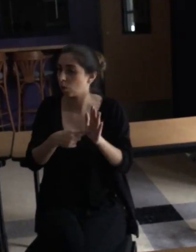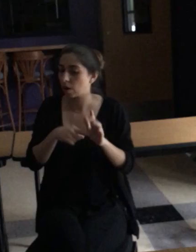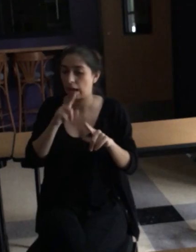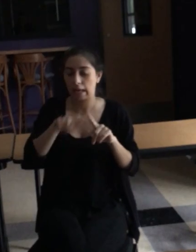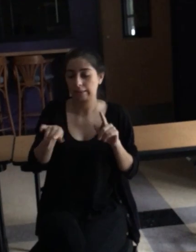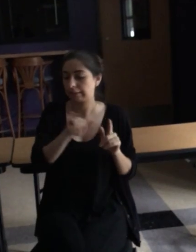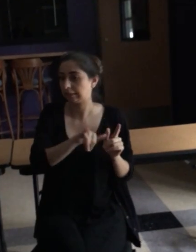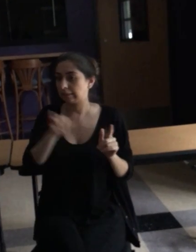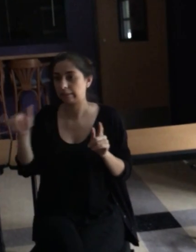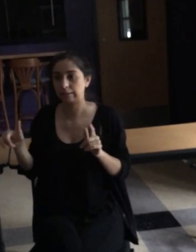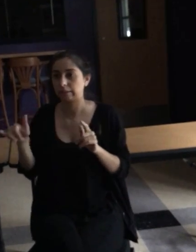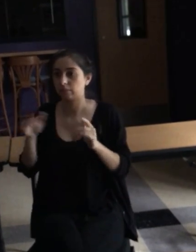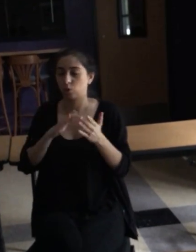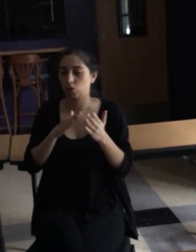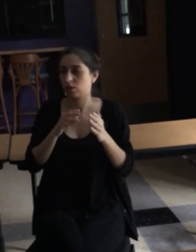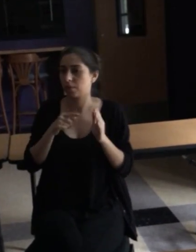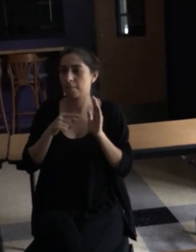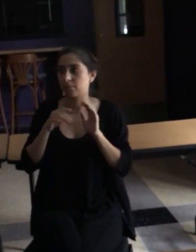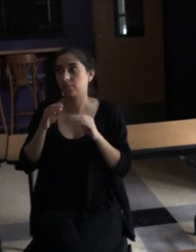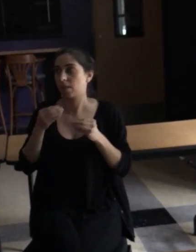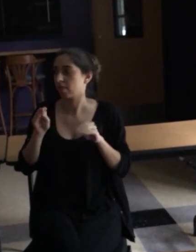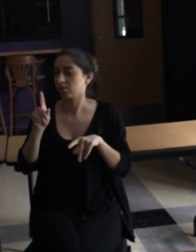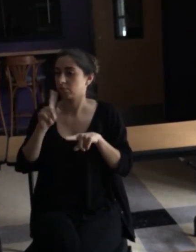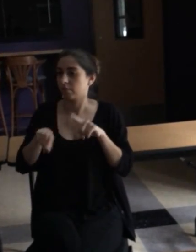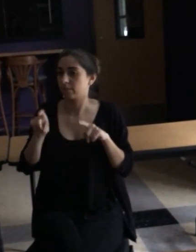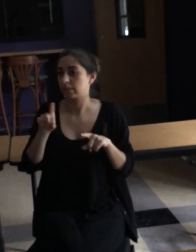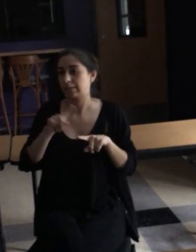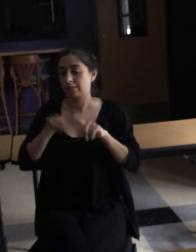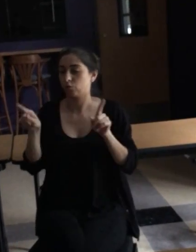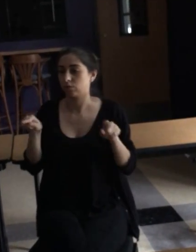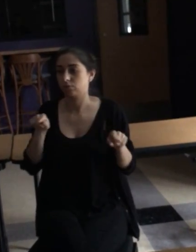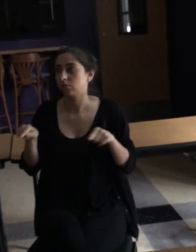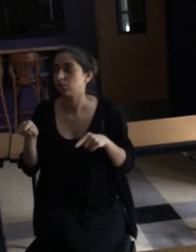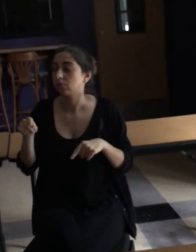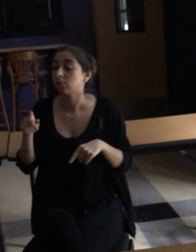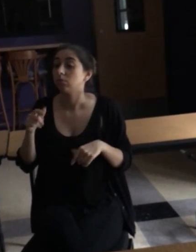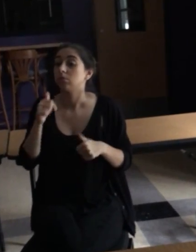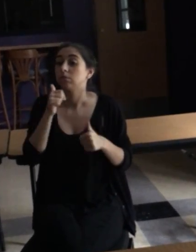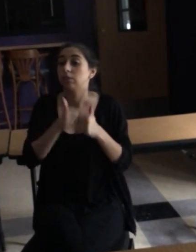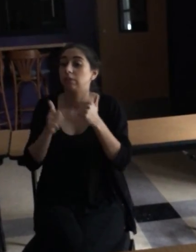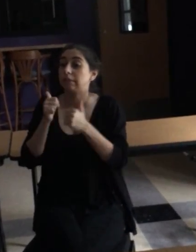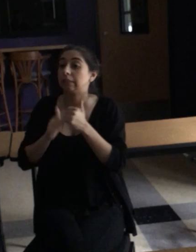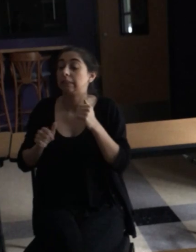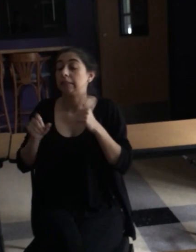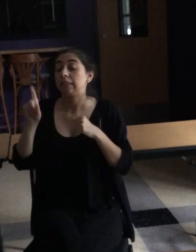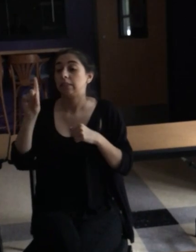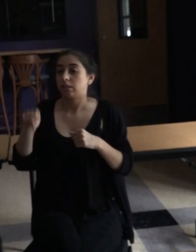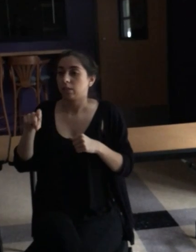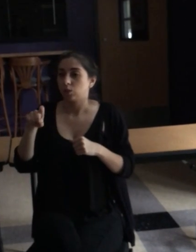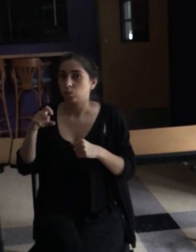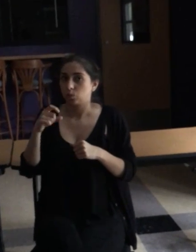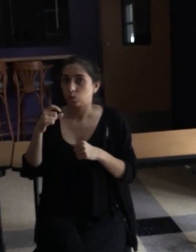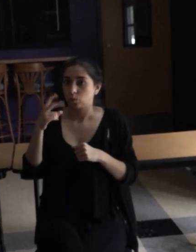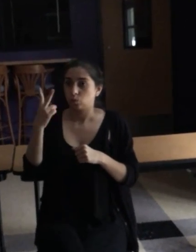the same on the 2 different plates. They each need to show me 2 classical